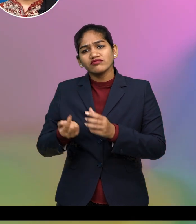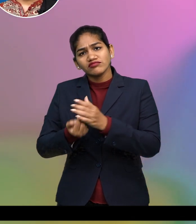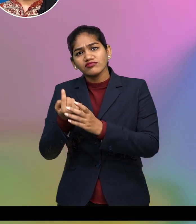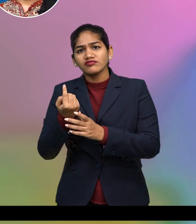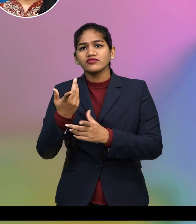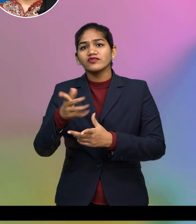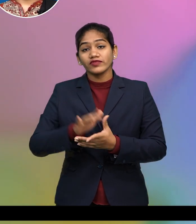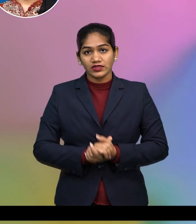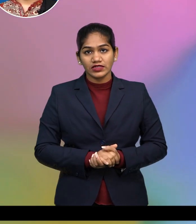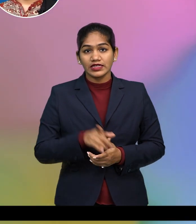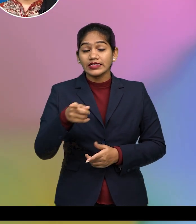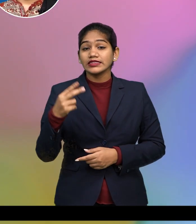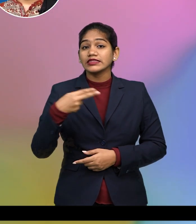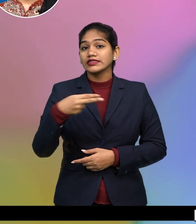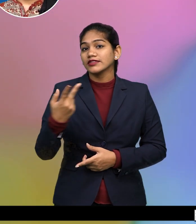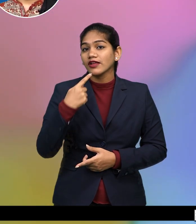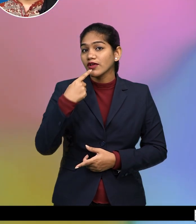and is called